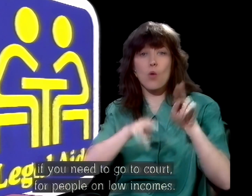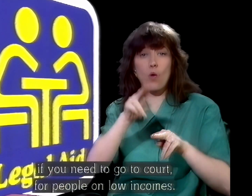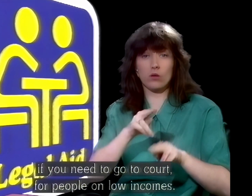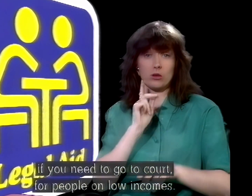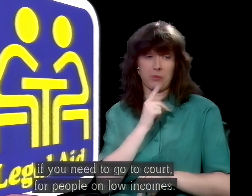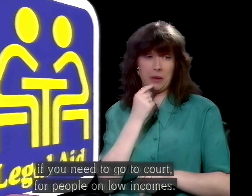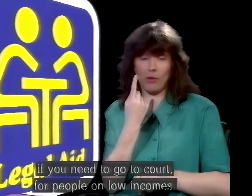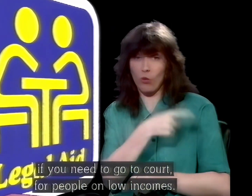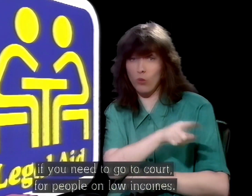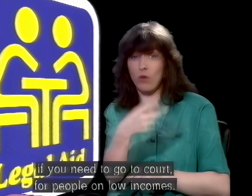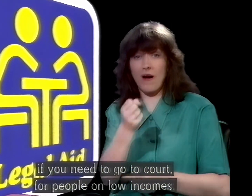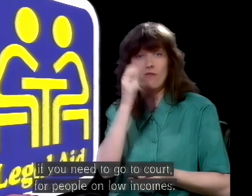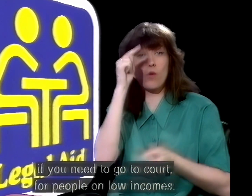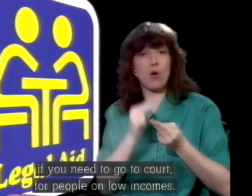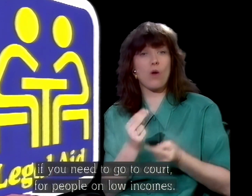incomes.